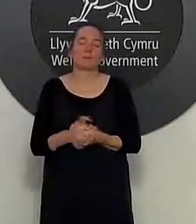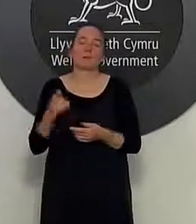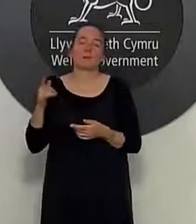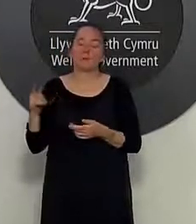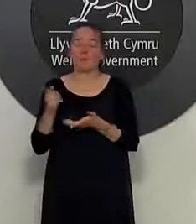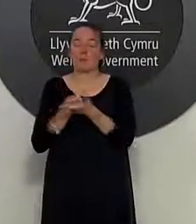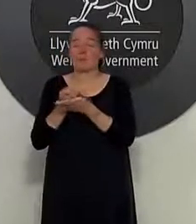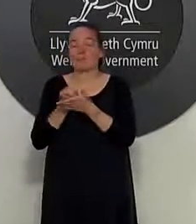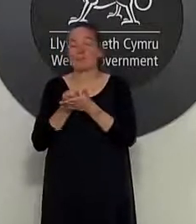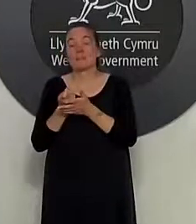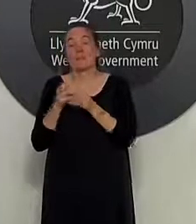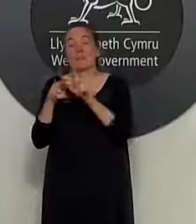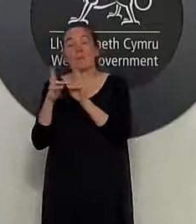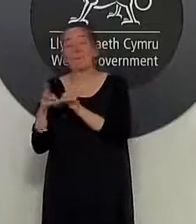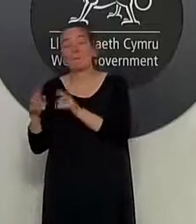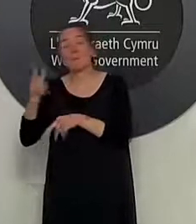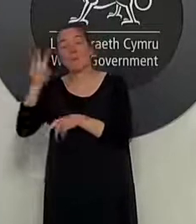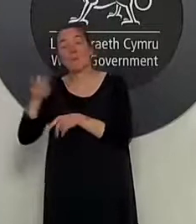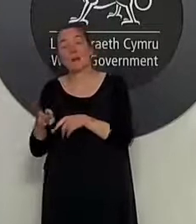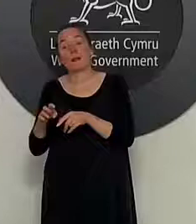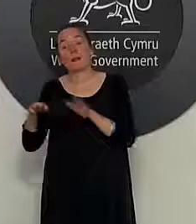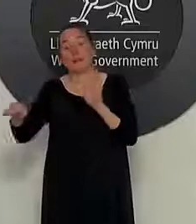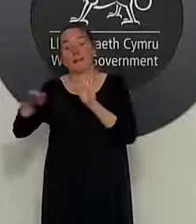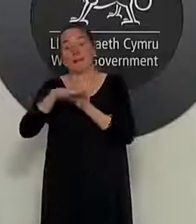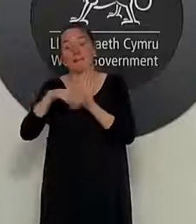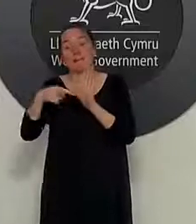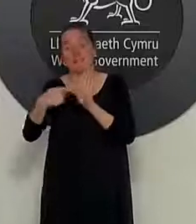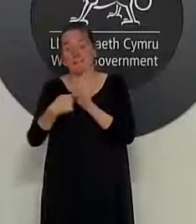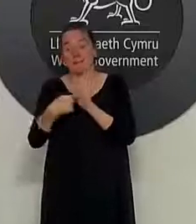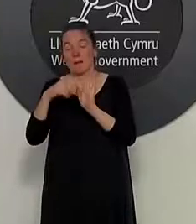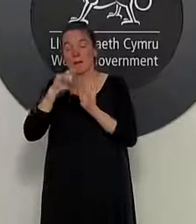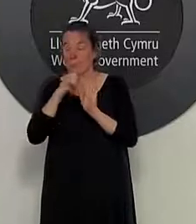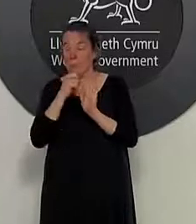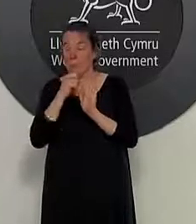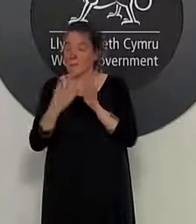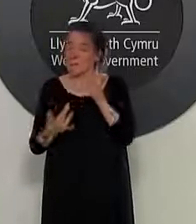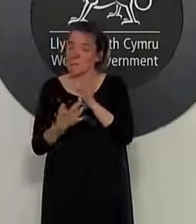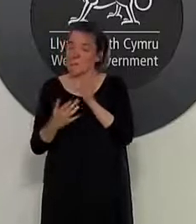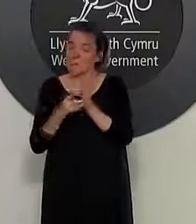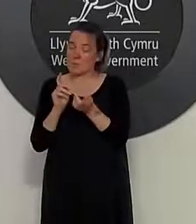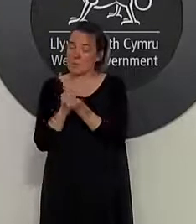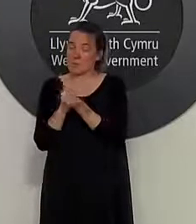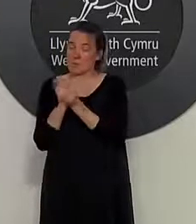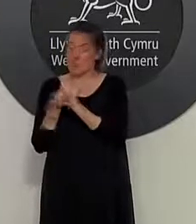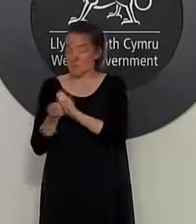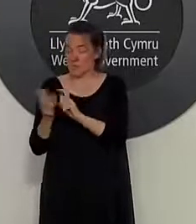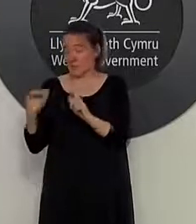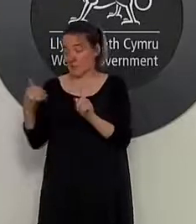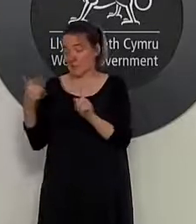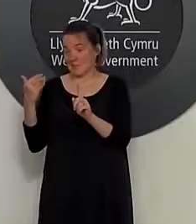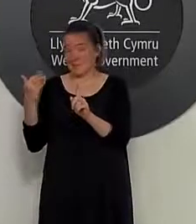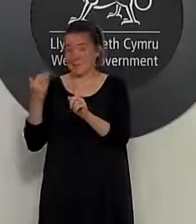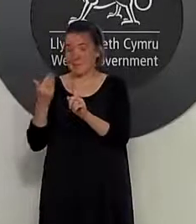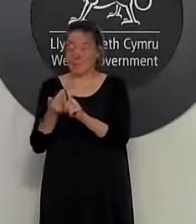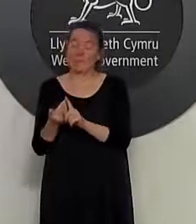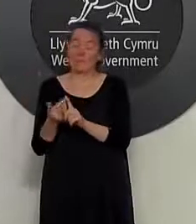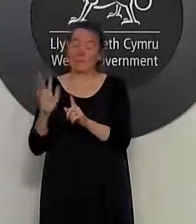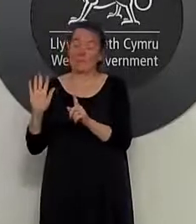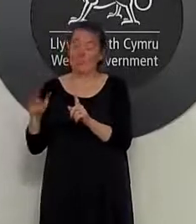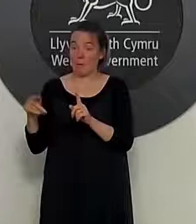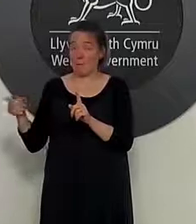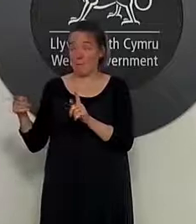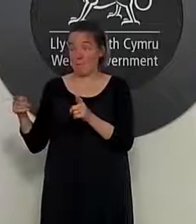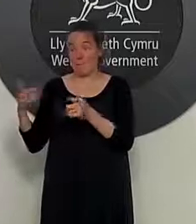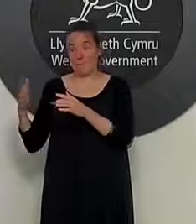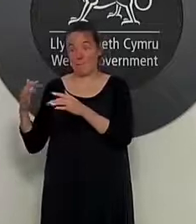Act will be the most significant set of changes made in that field during the history of devolution. So